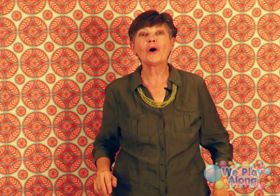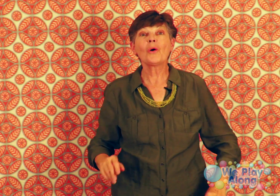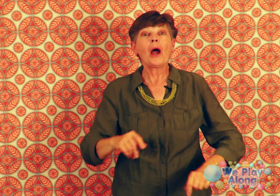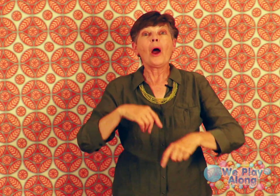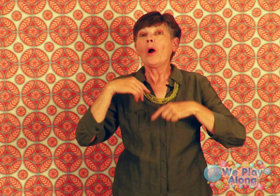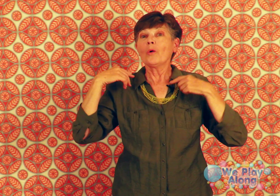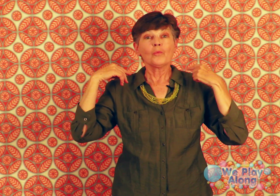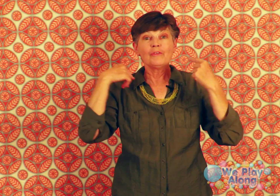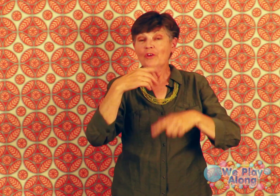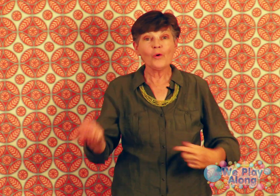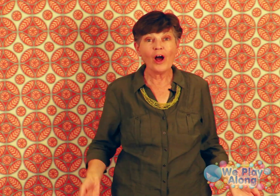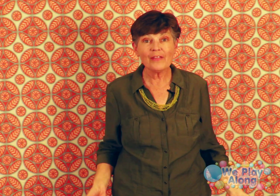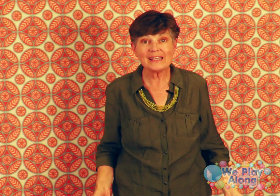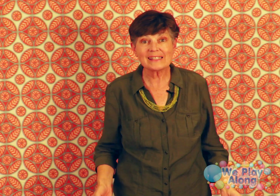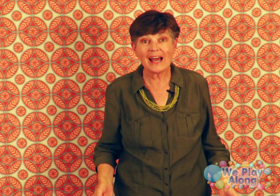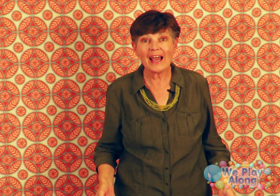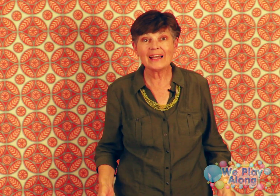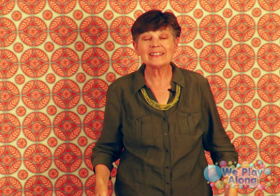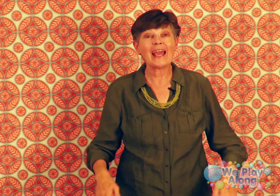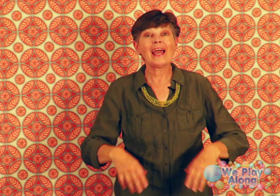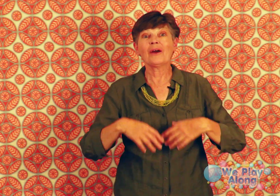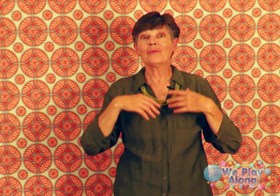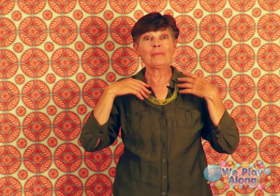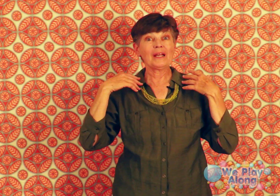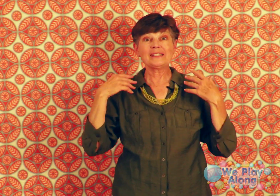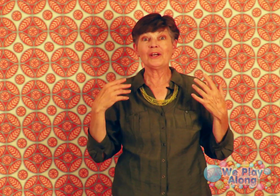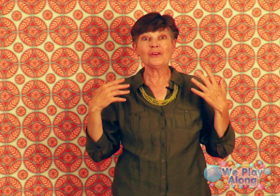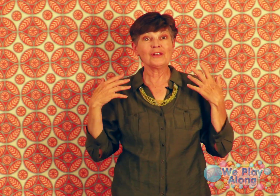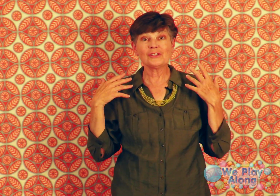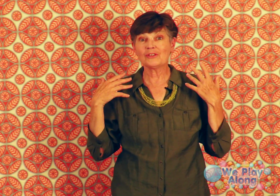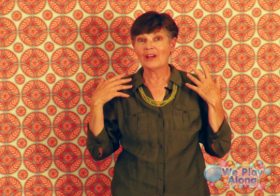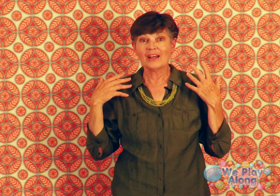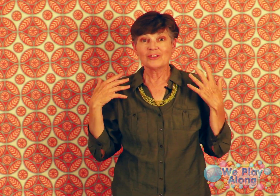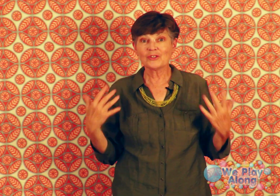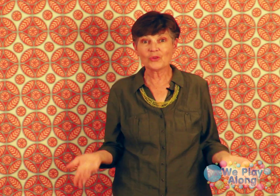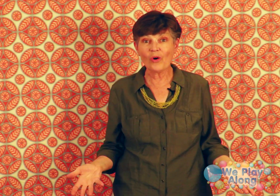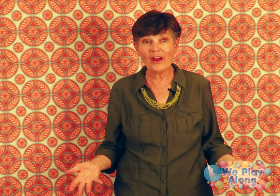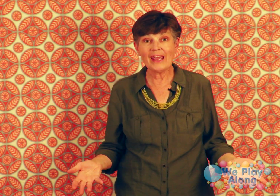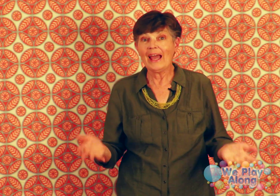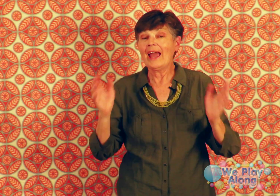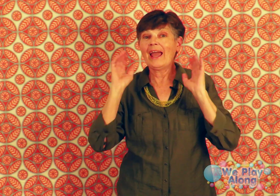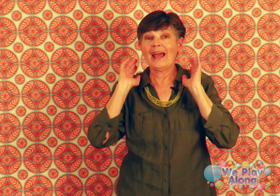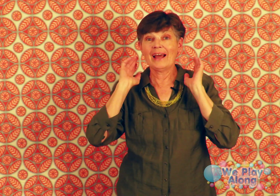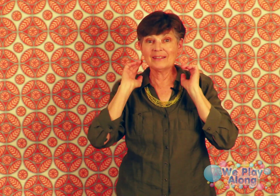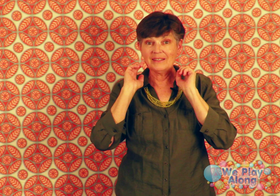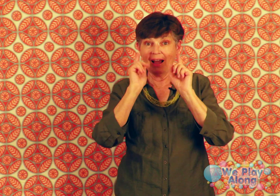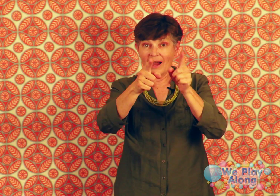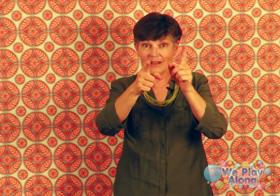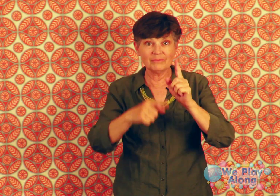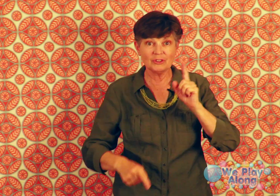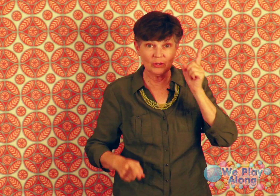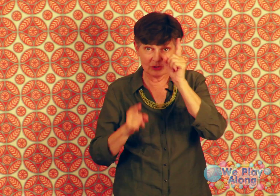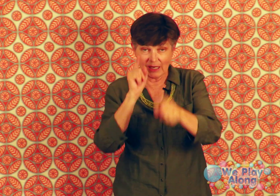So review all these signs, and I'm going to tell you this story, and so stay